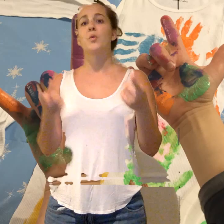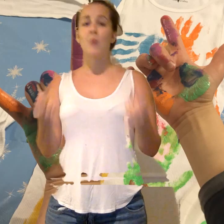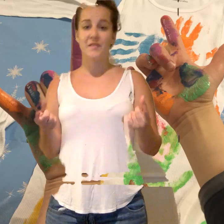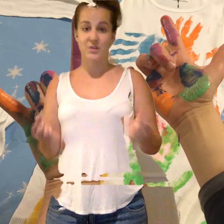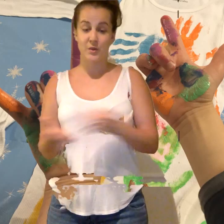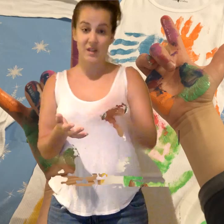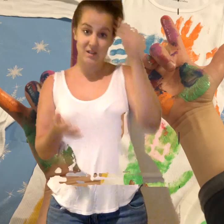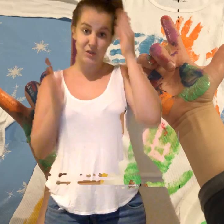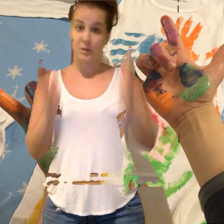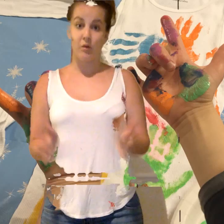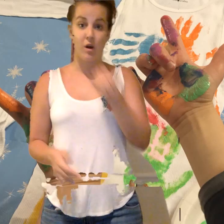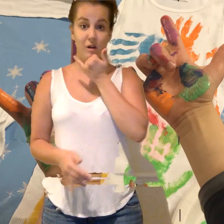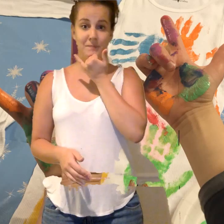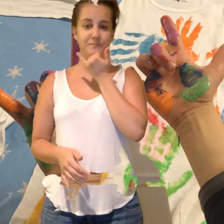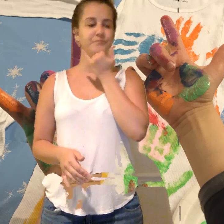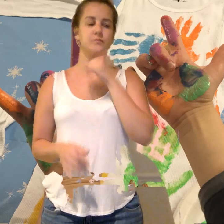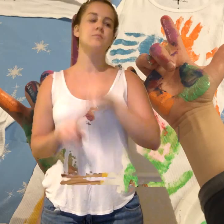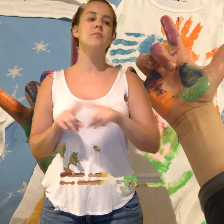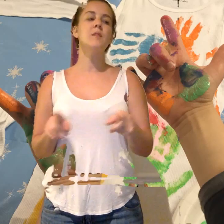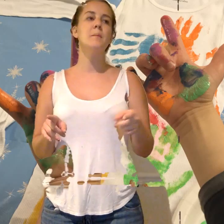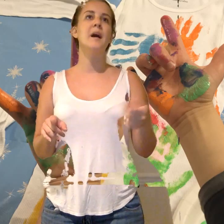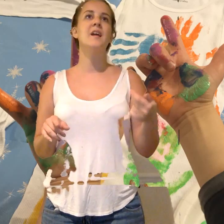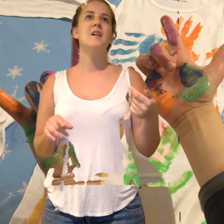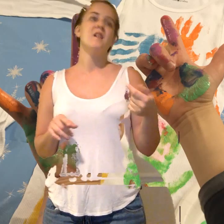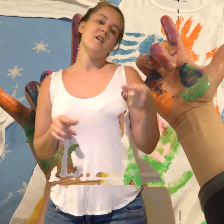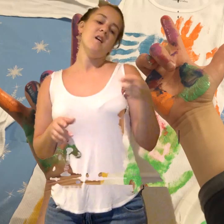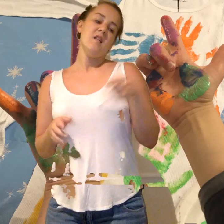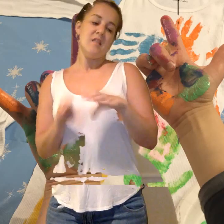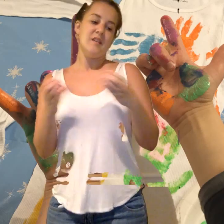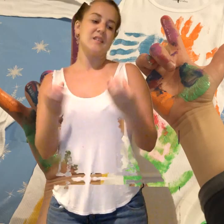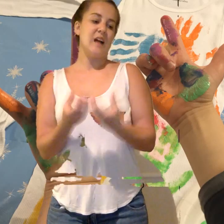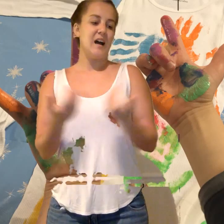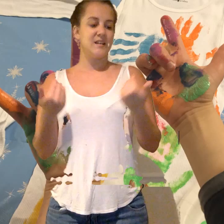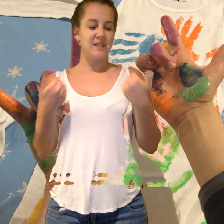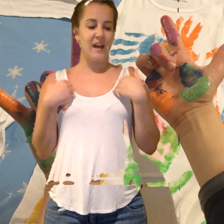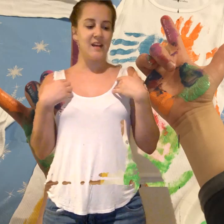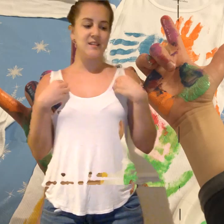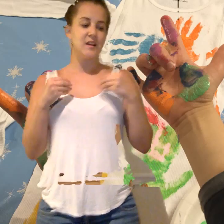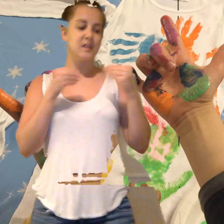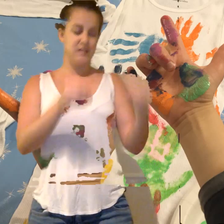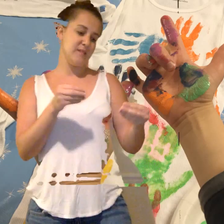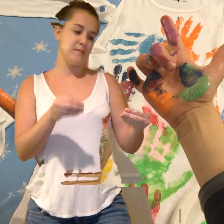what the student is doing wrong, but this class has given